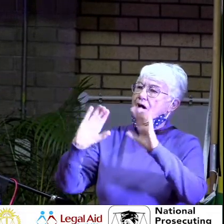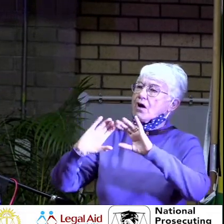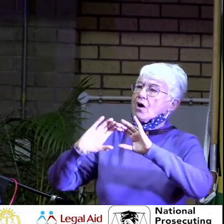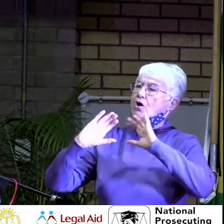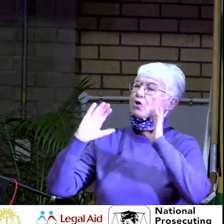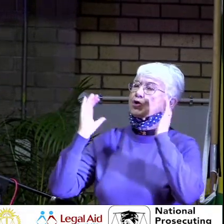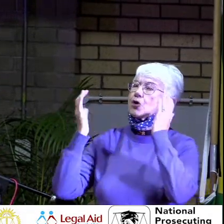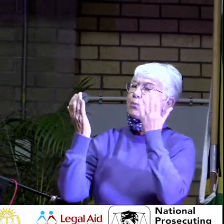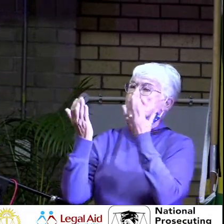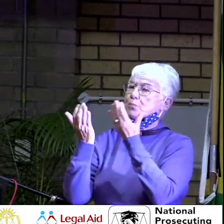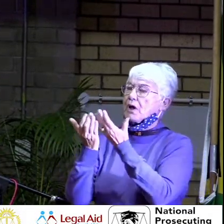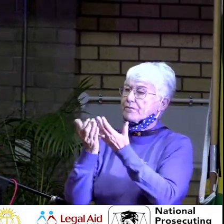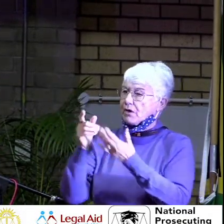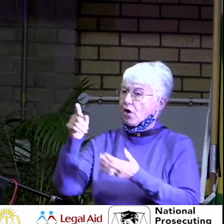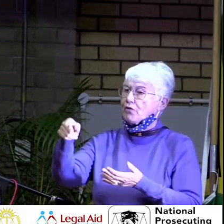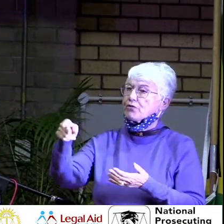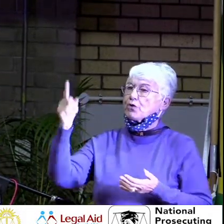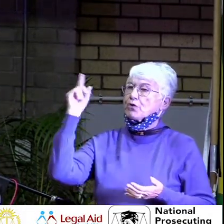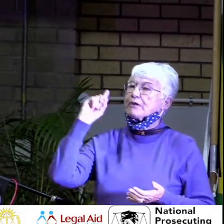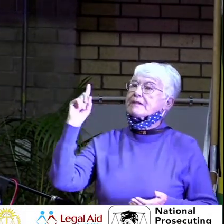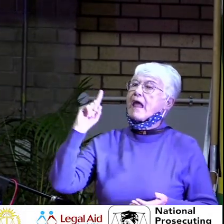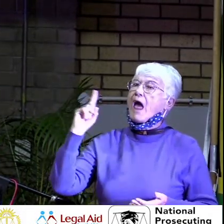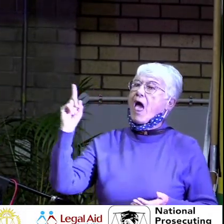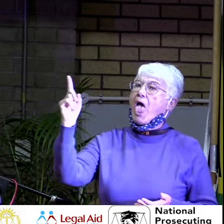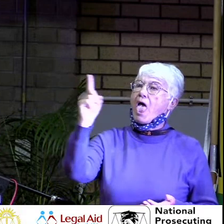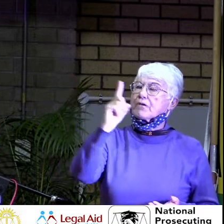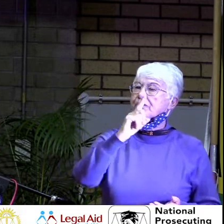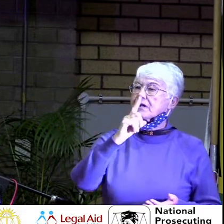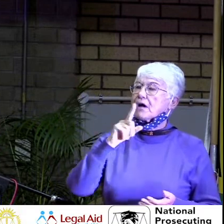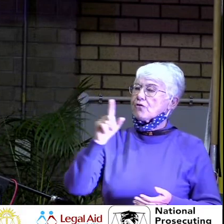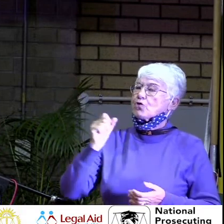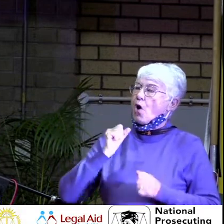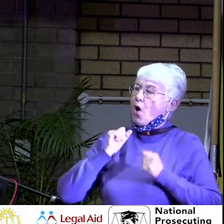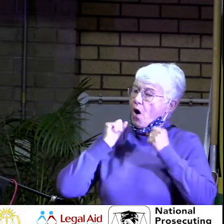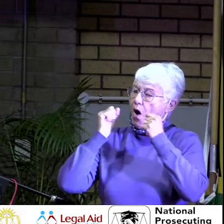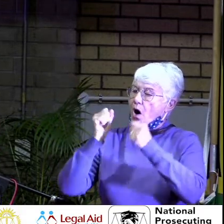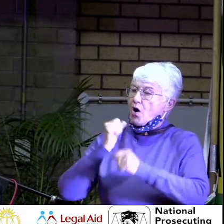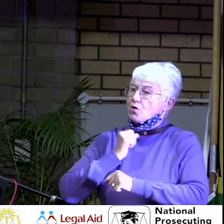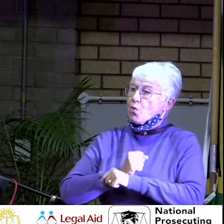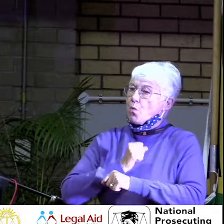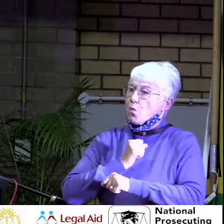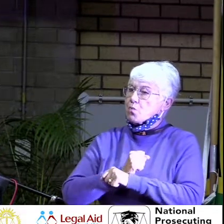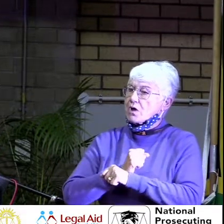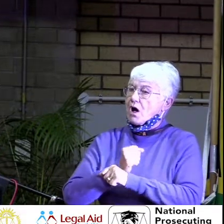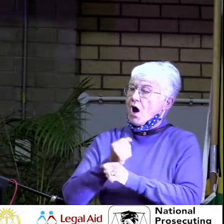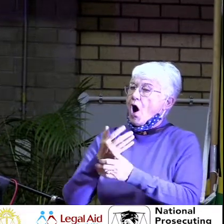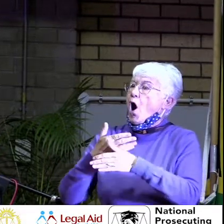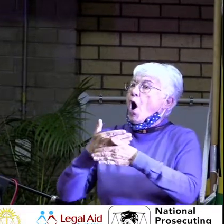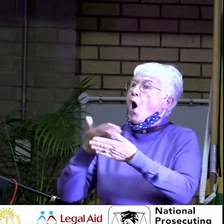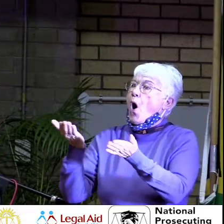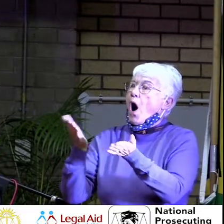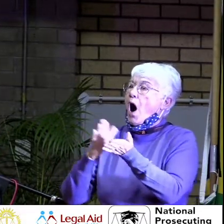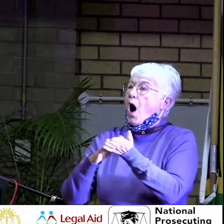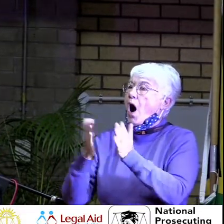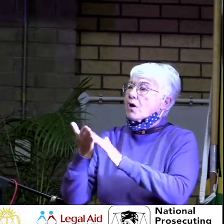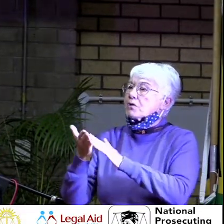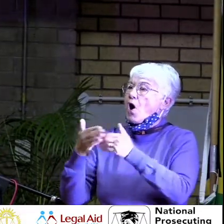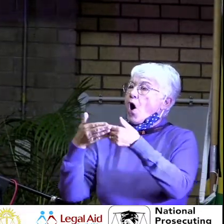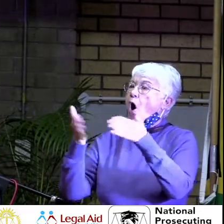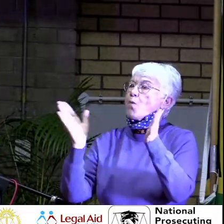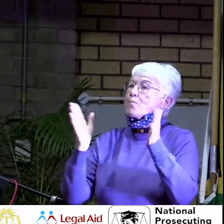of Delft for their hard work, open hands, open